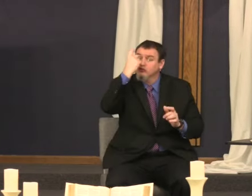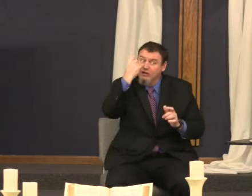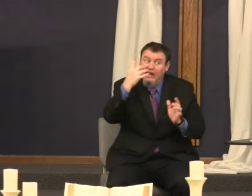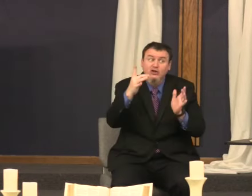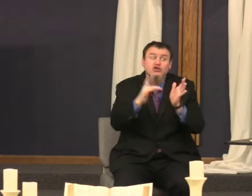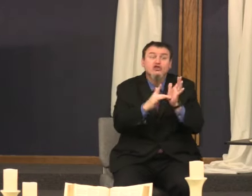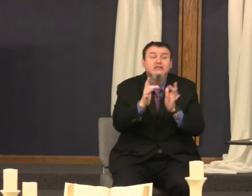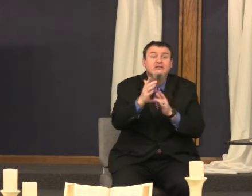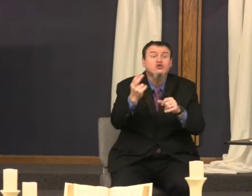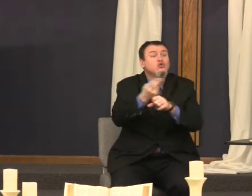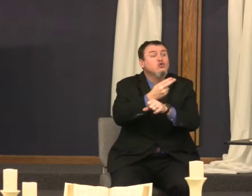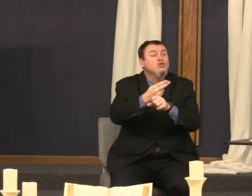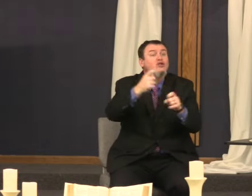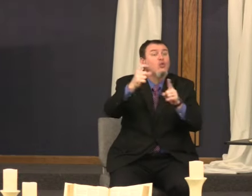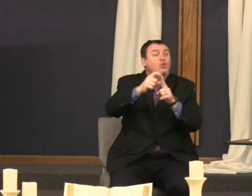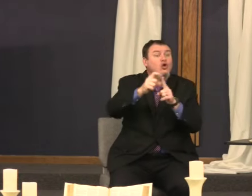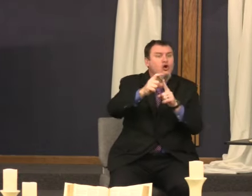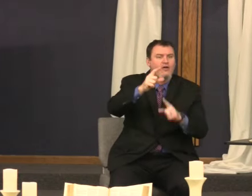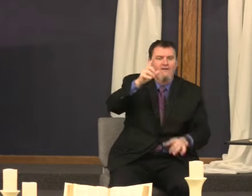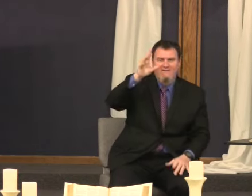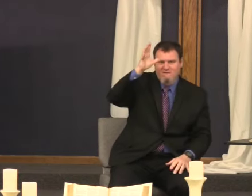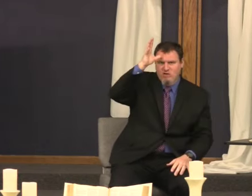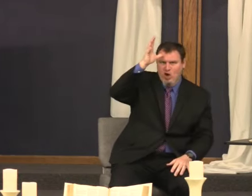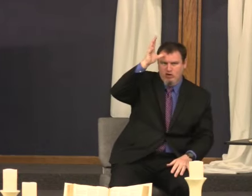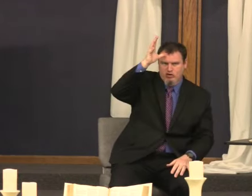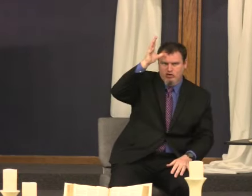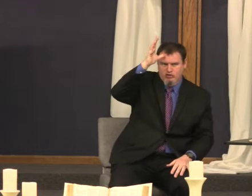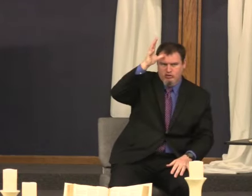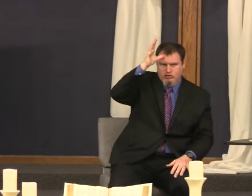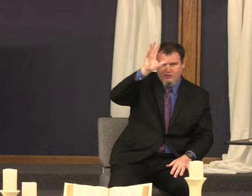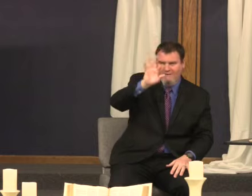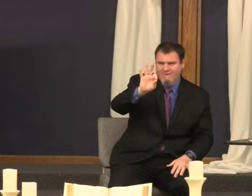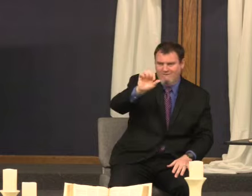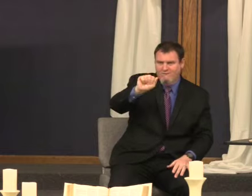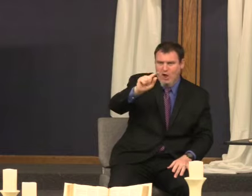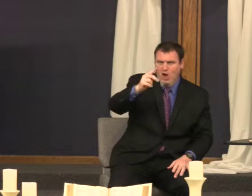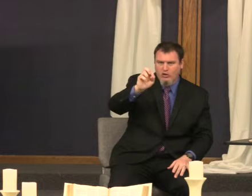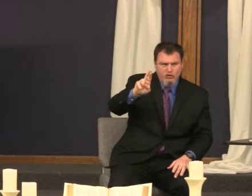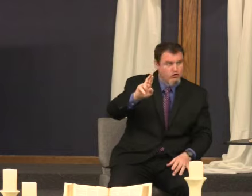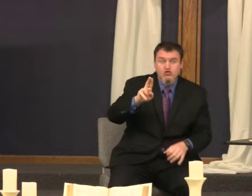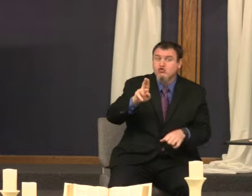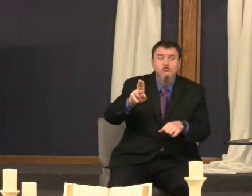So understand, he's using the word Father. Father.